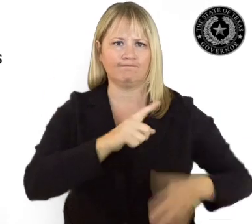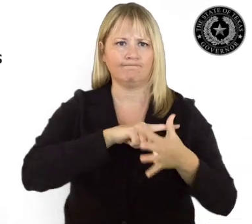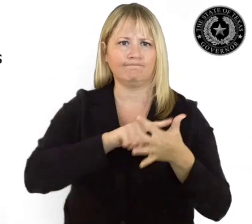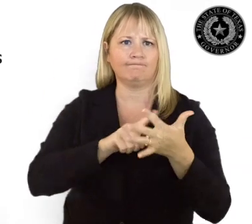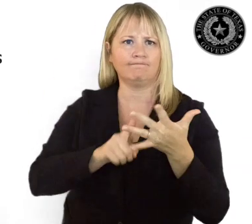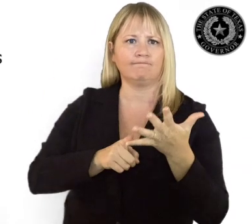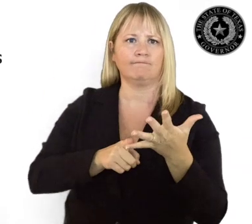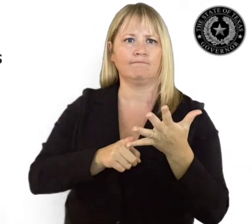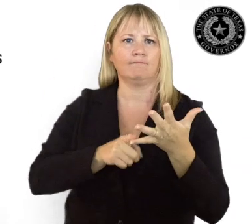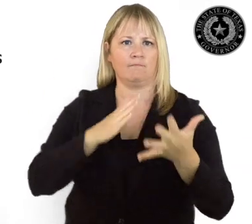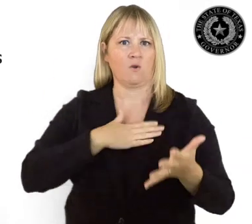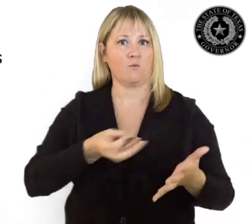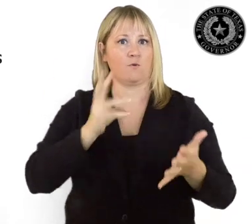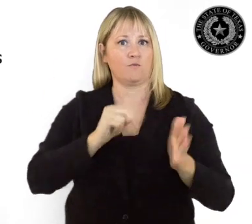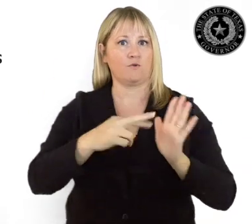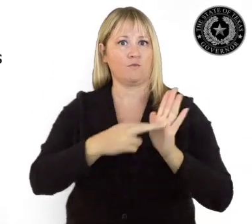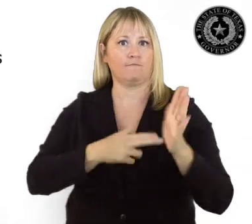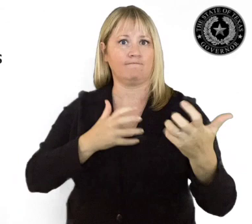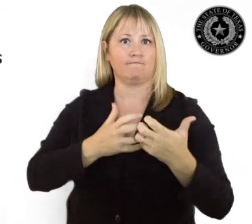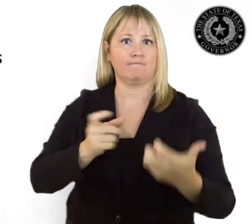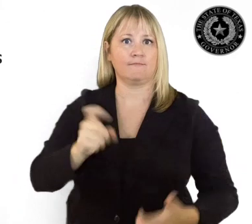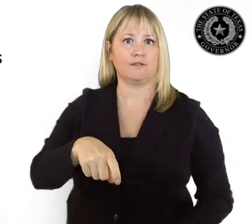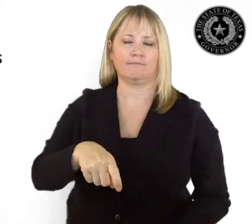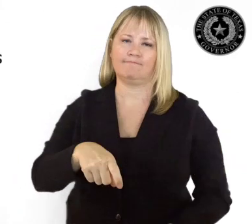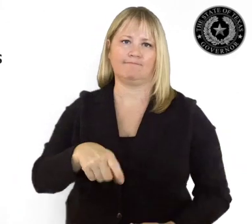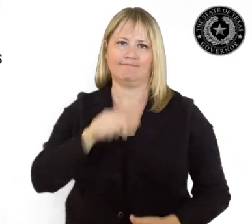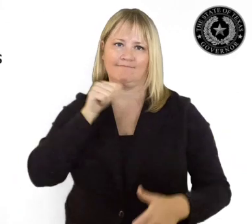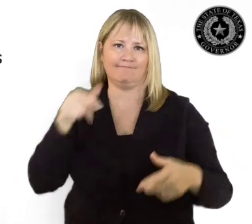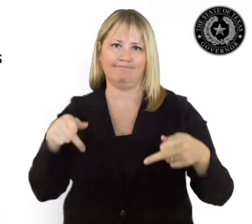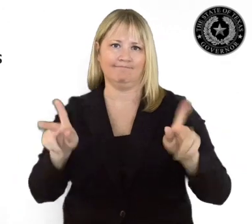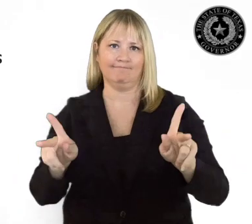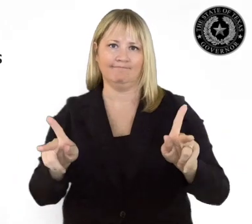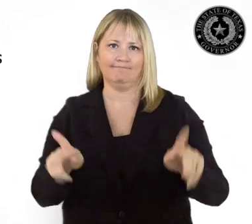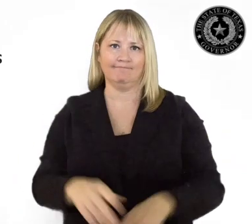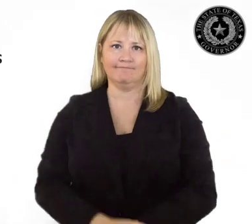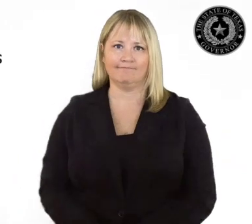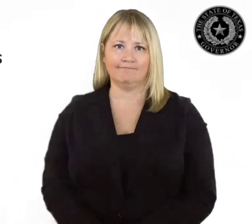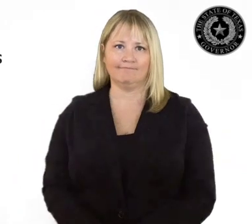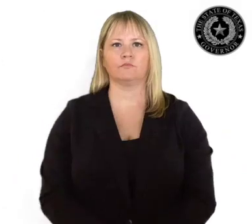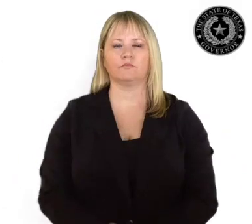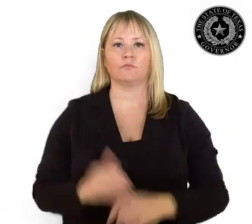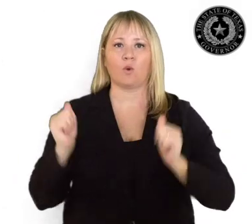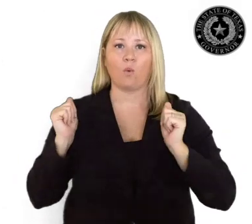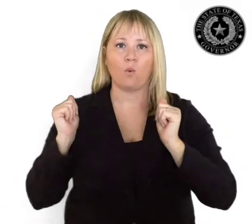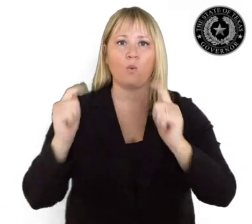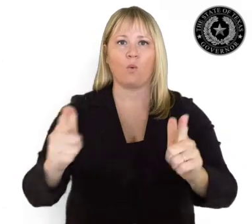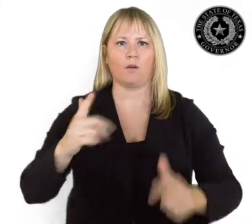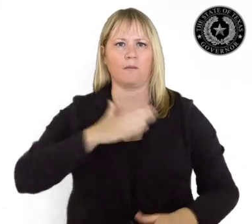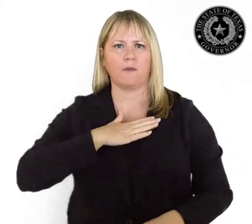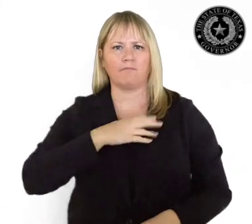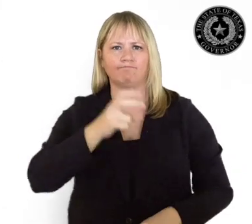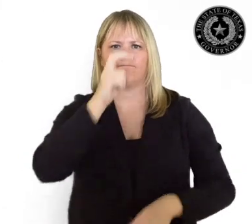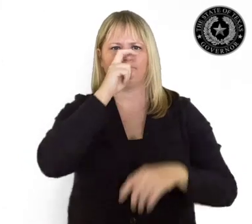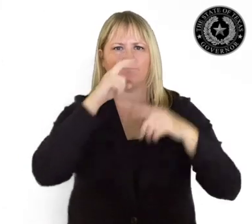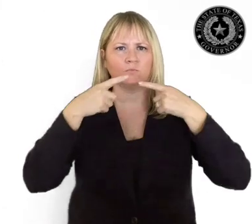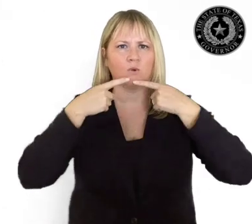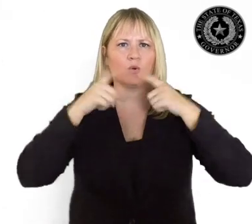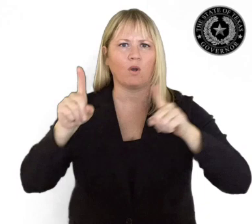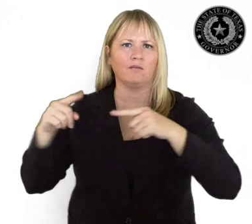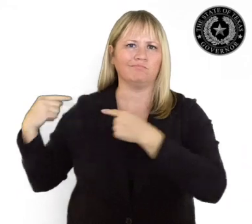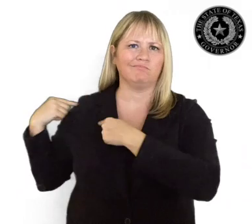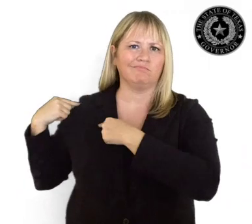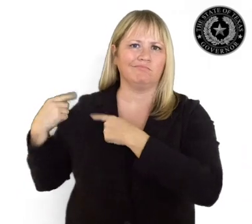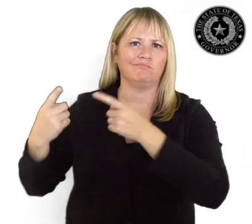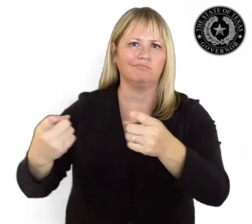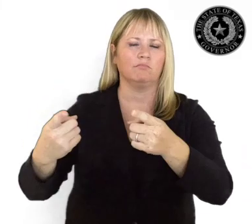executive order as well as local restrictions that are consistent with this executive order. All existing state